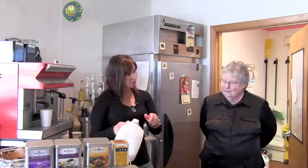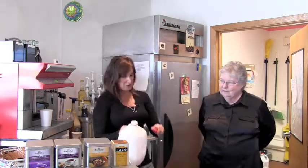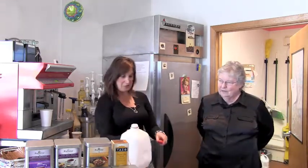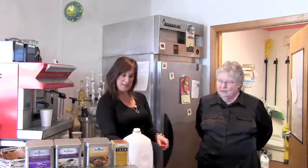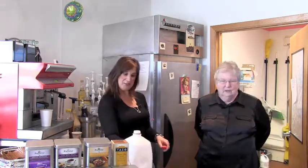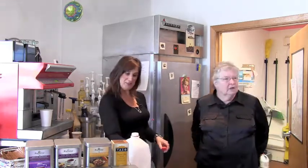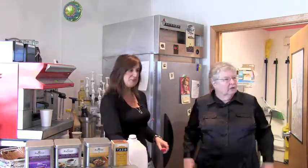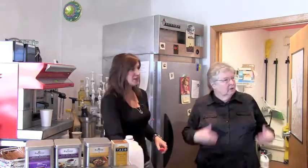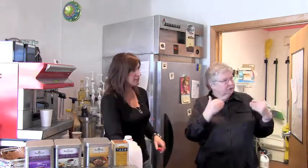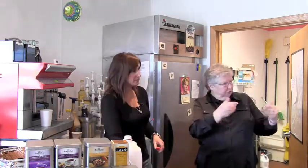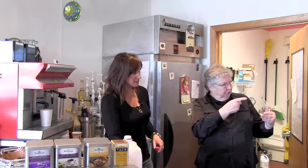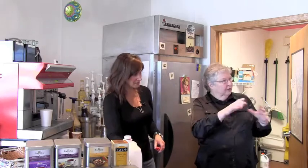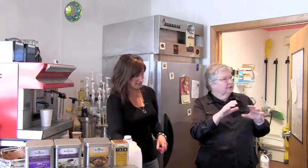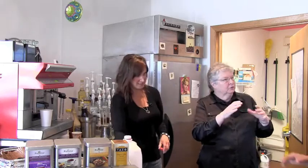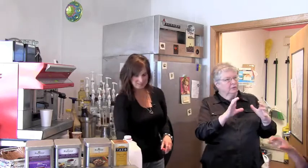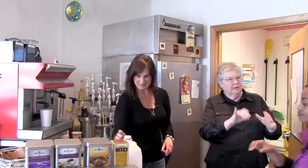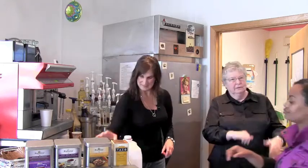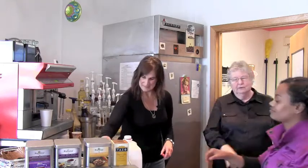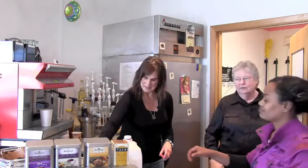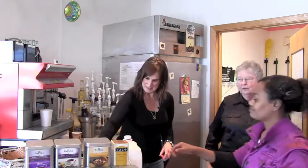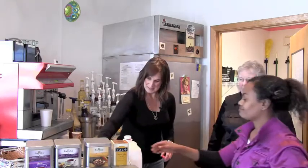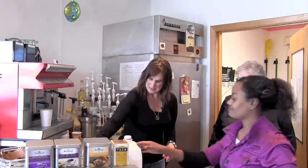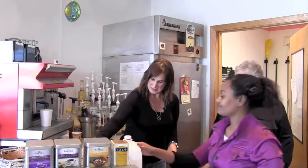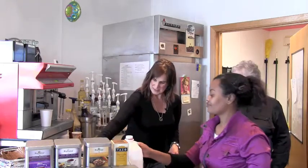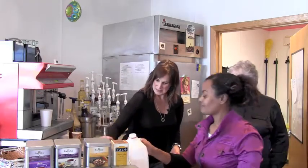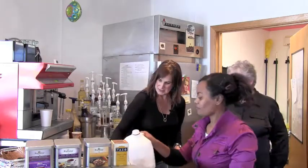And if you want to go ahead and do that,